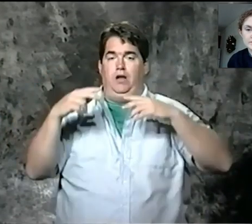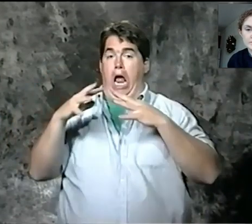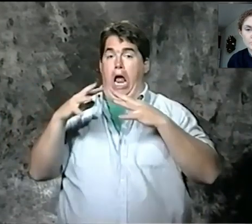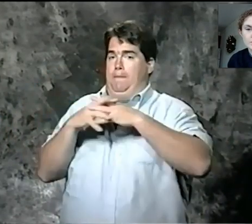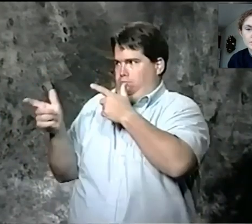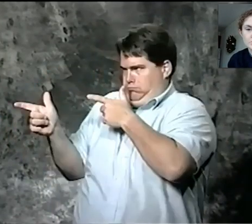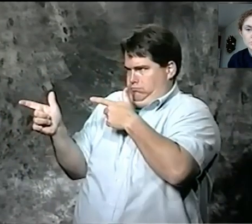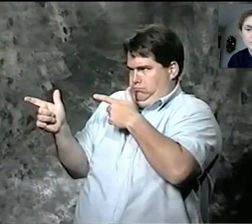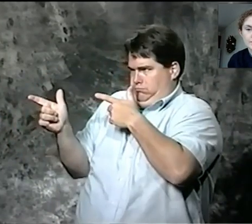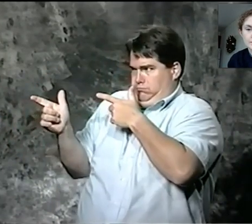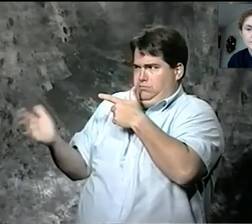And they're looking at each other eye to eye.